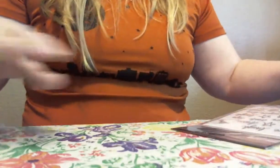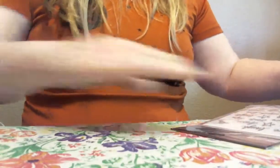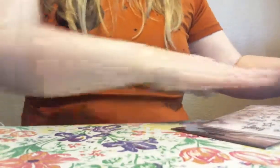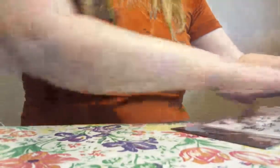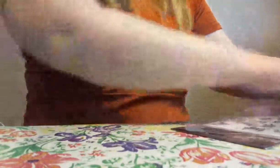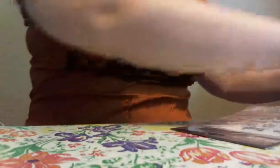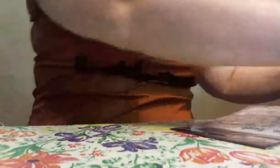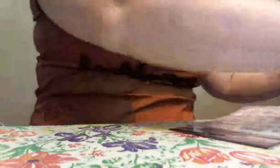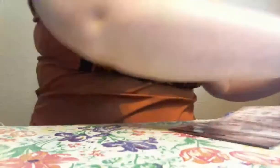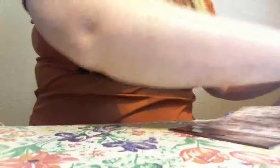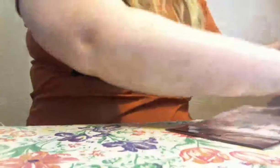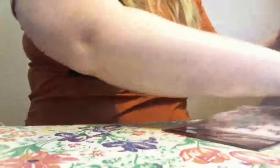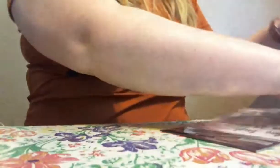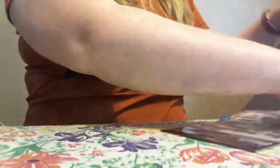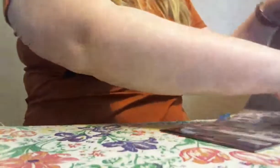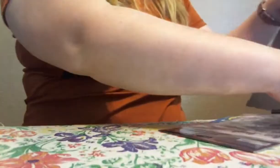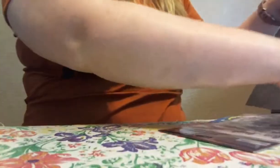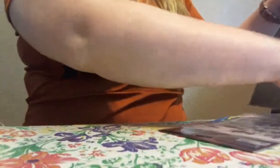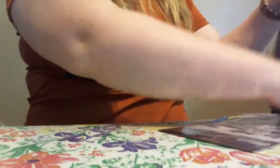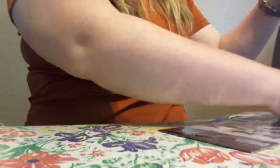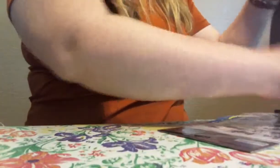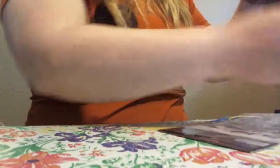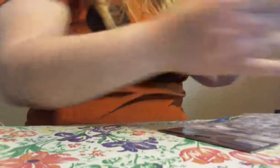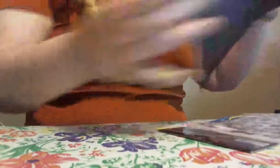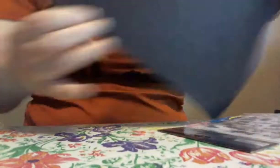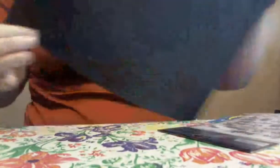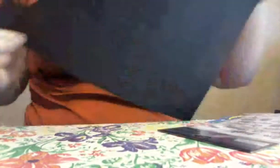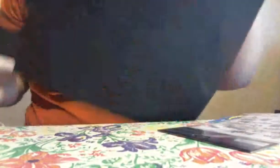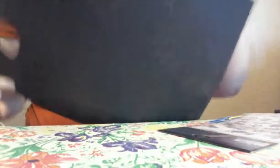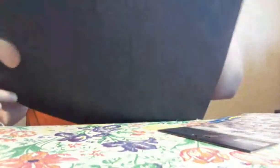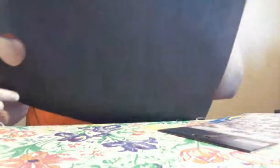a piece of black paper,